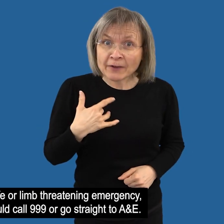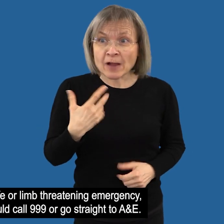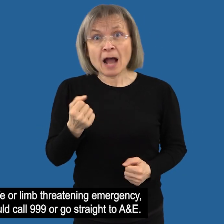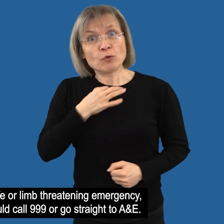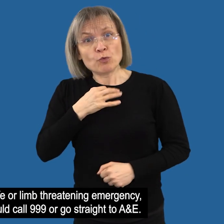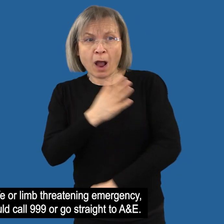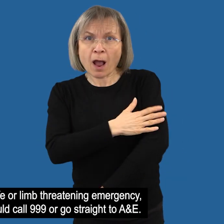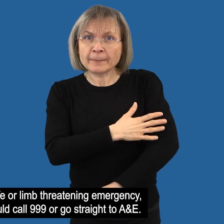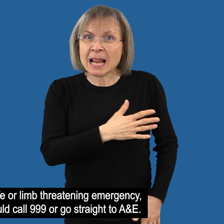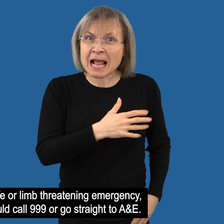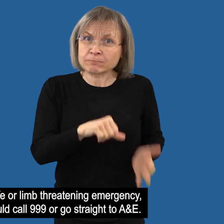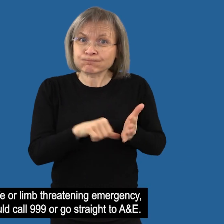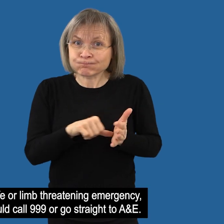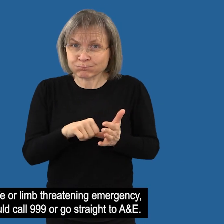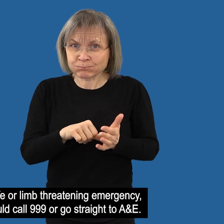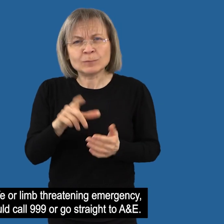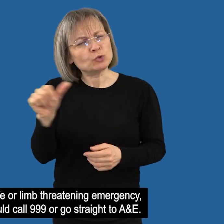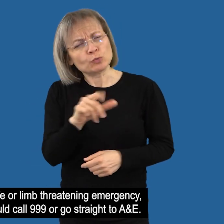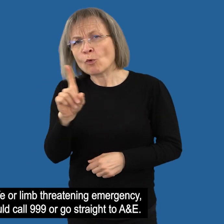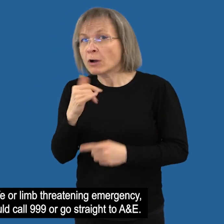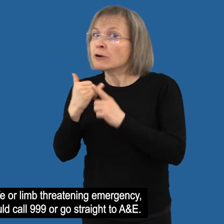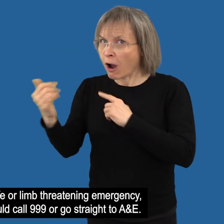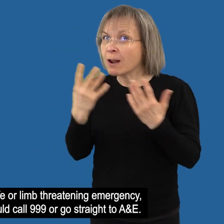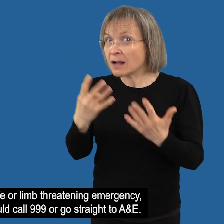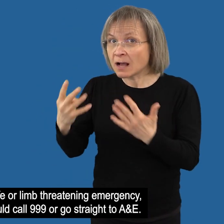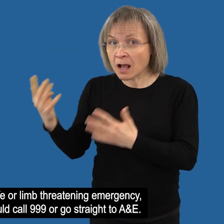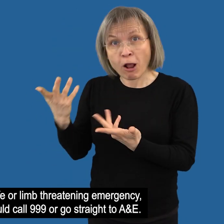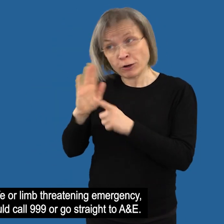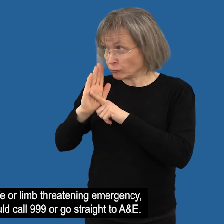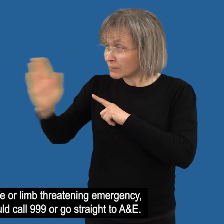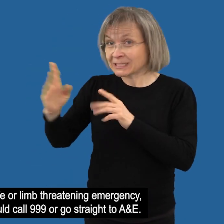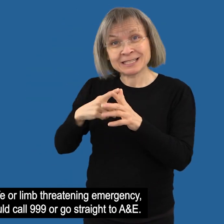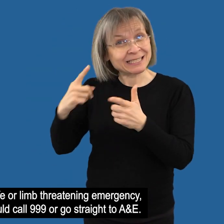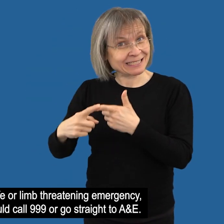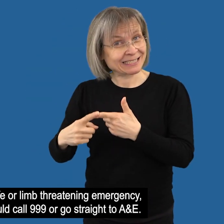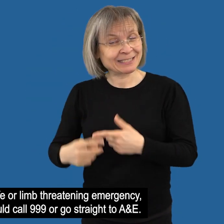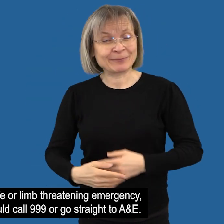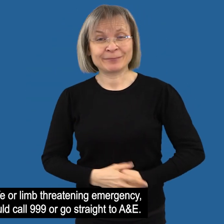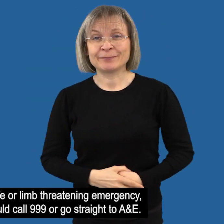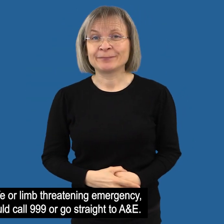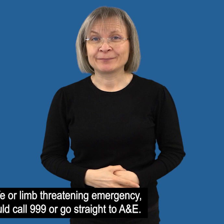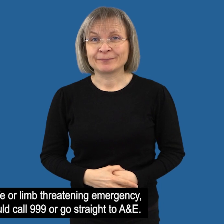If it's a life or limb-threatening emergency, you should call 999 or go straight to A&E.